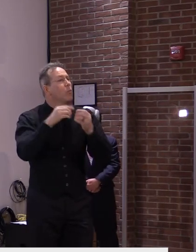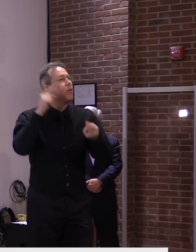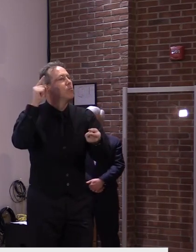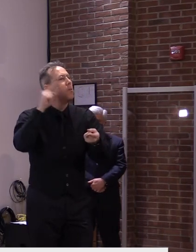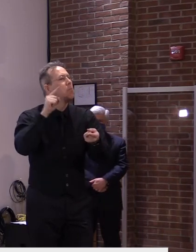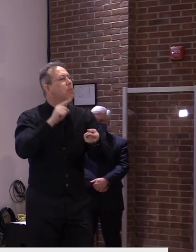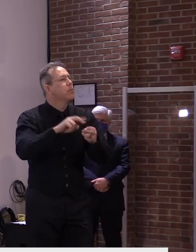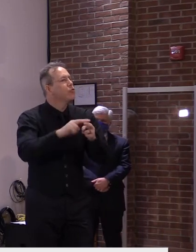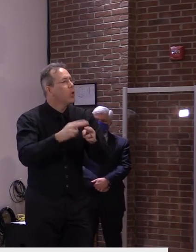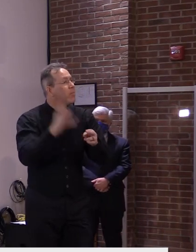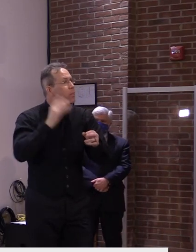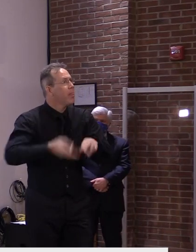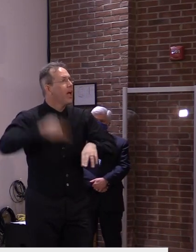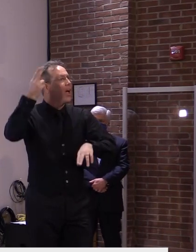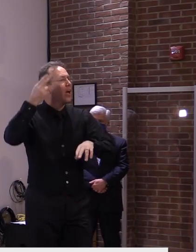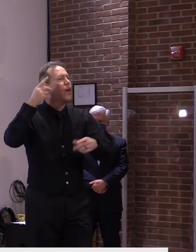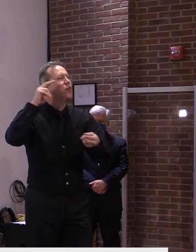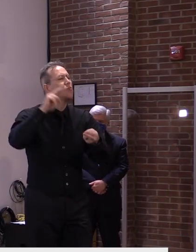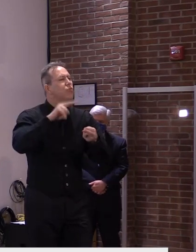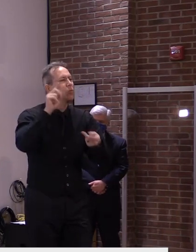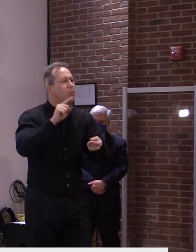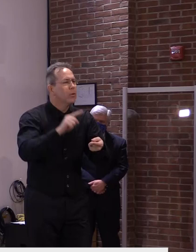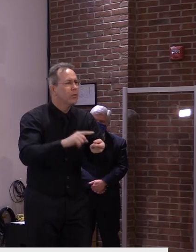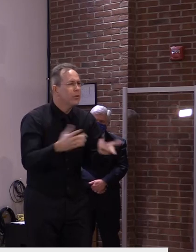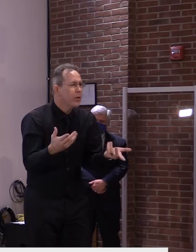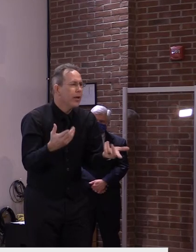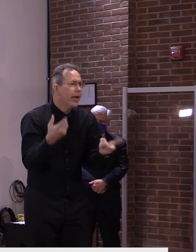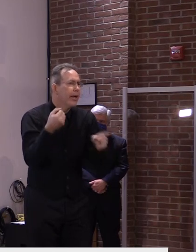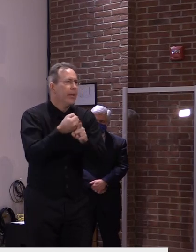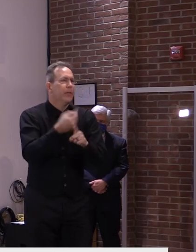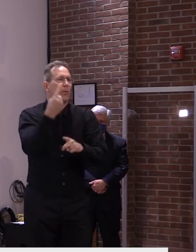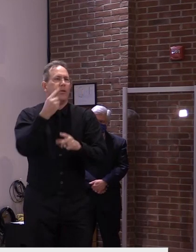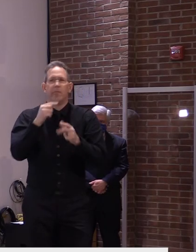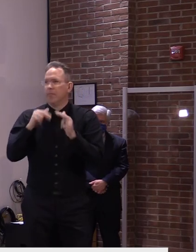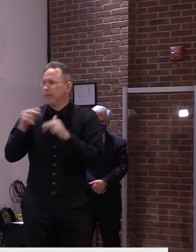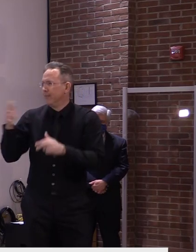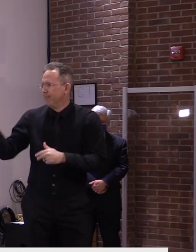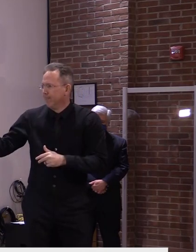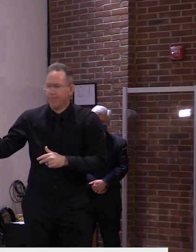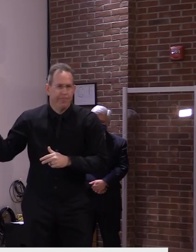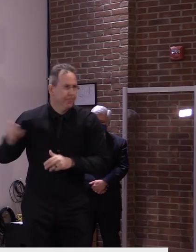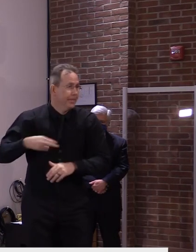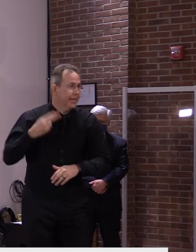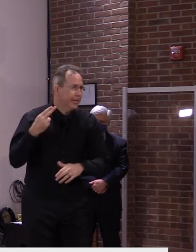unfortunate as it is that this facility has had an outbreak.